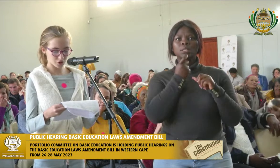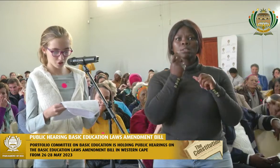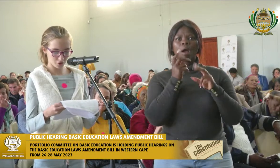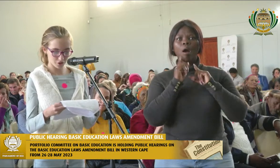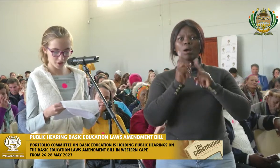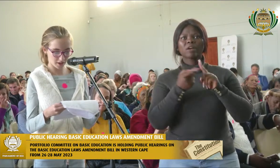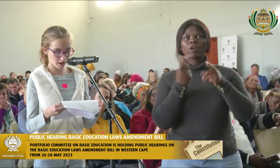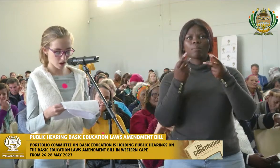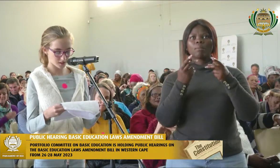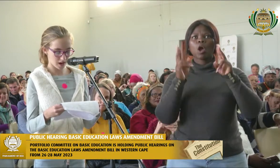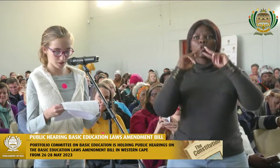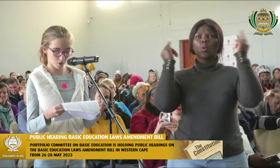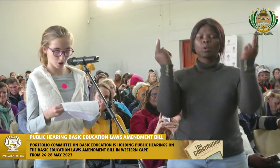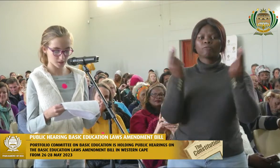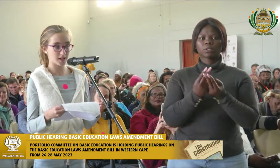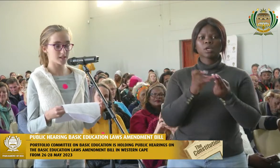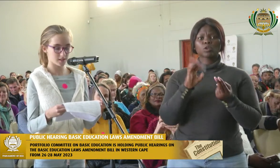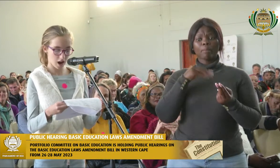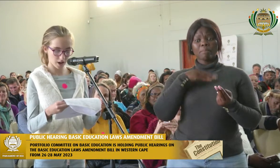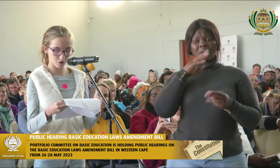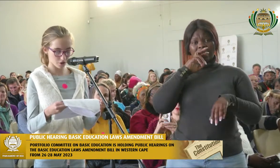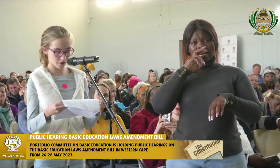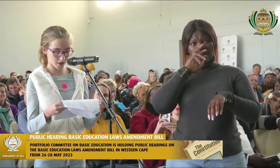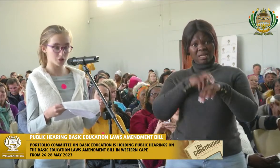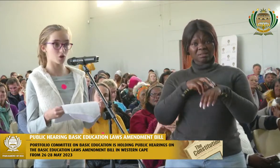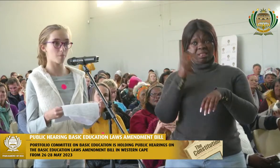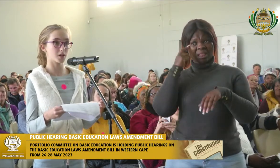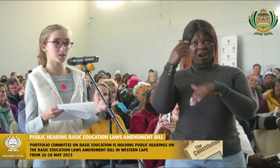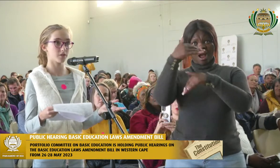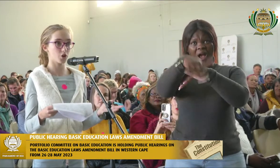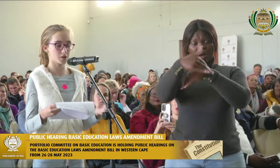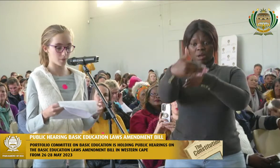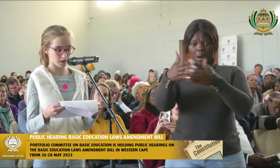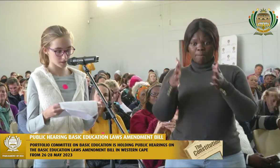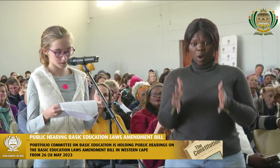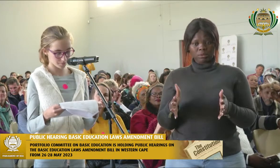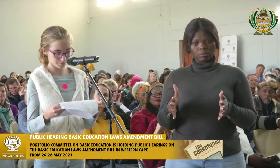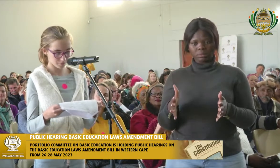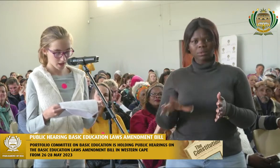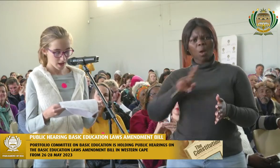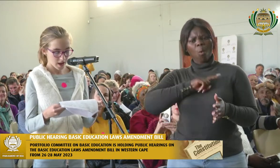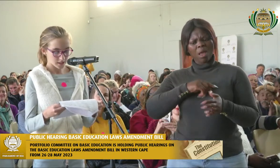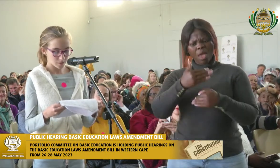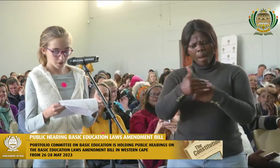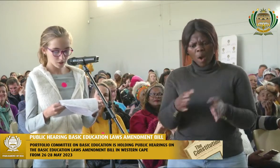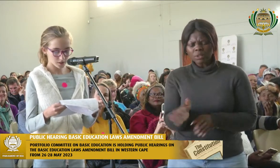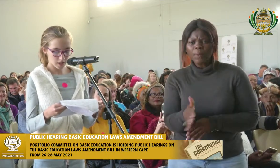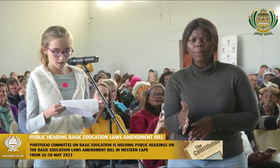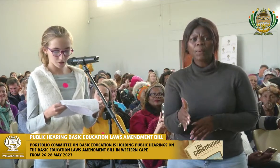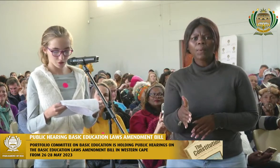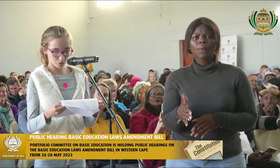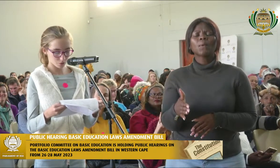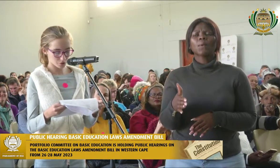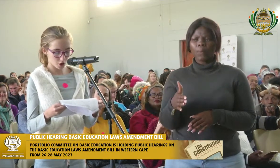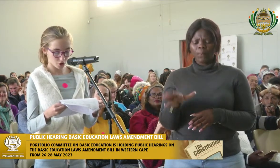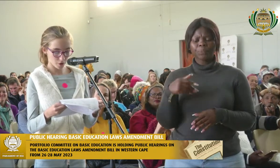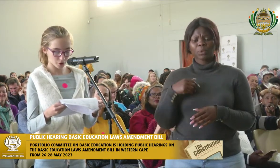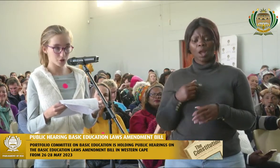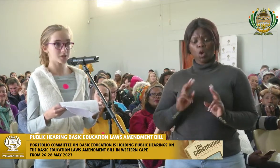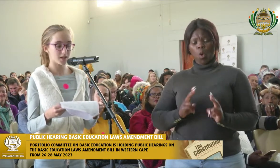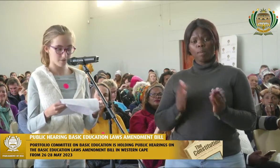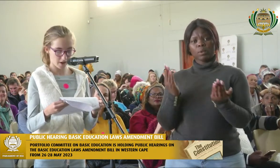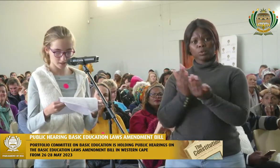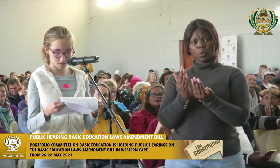don't need to think outside the box as I know there is no box in the first place. Typical standard schools are